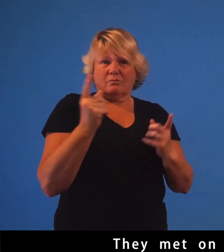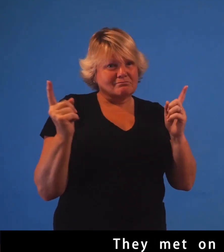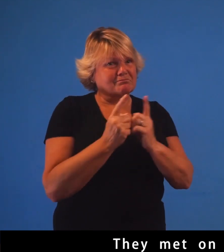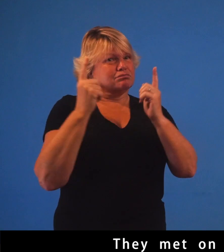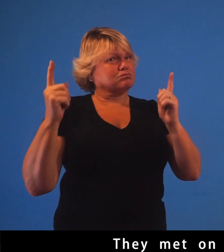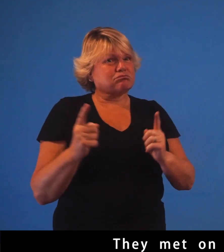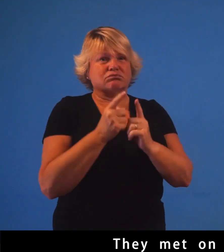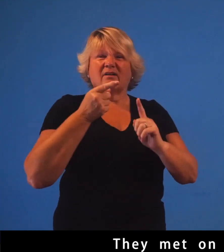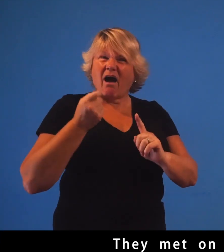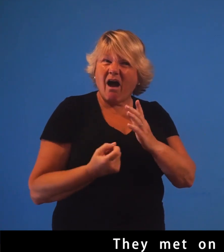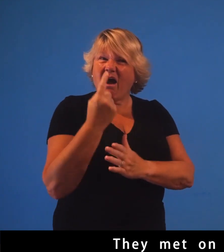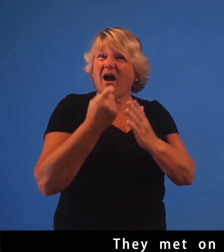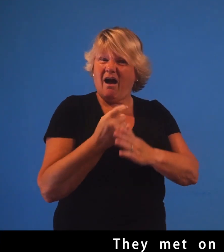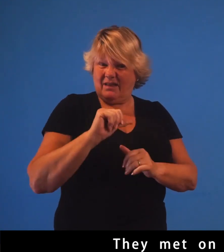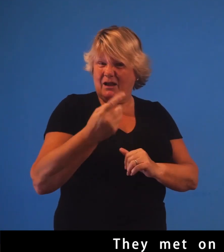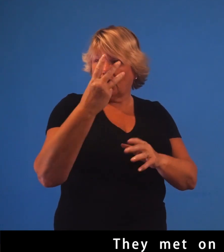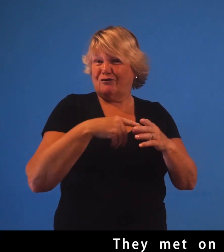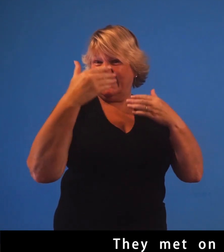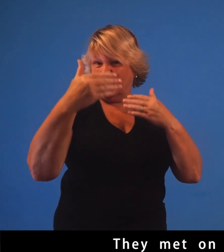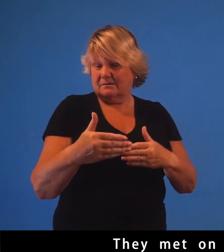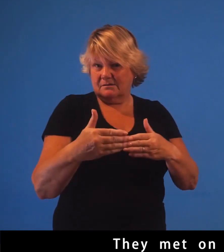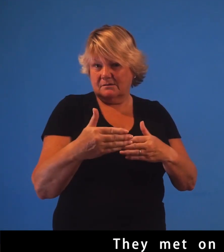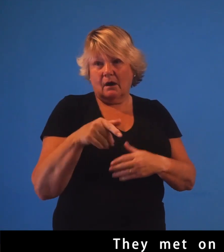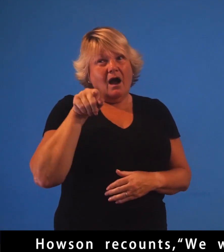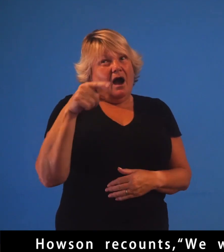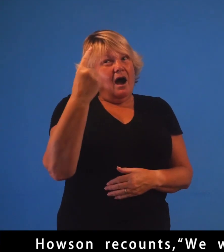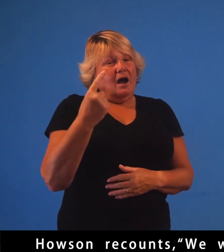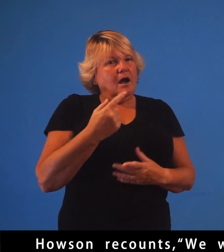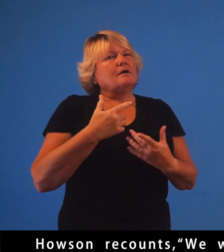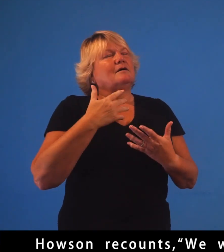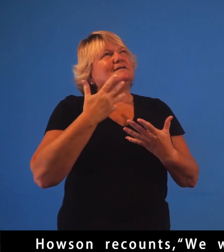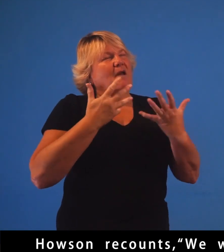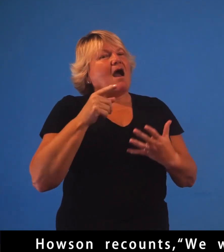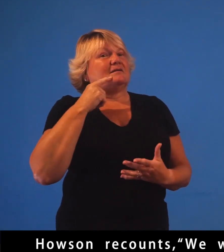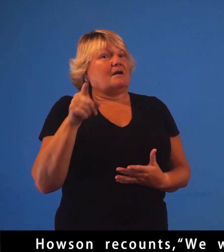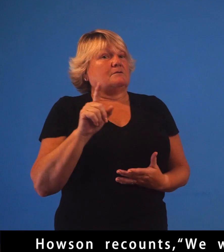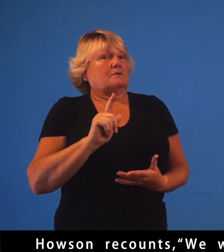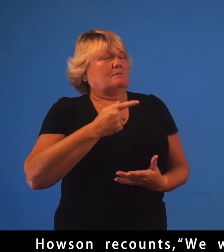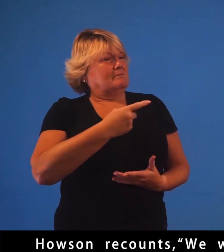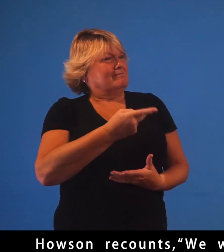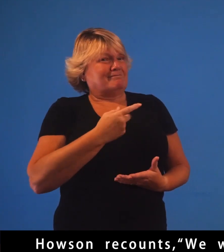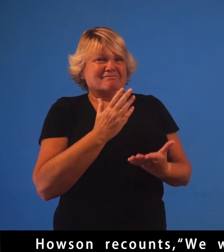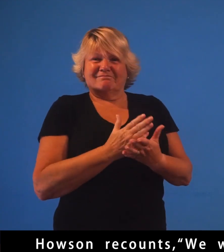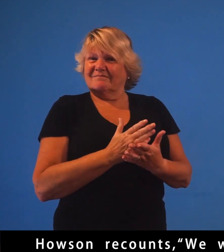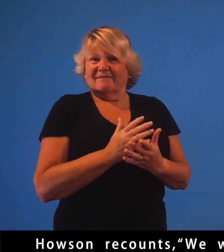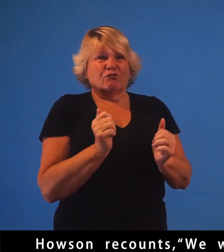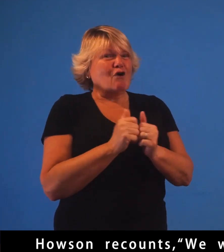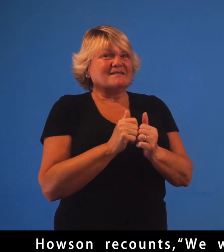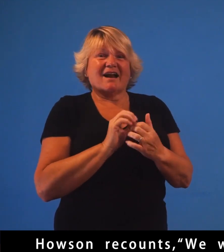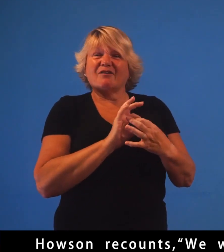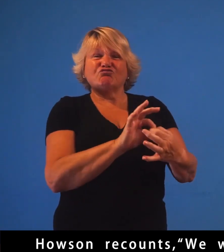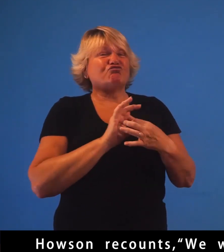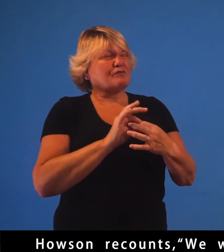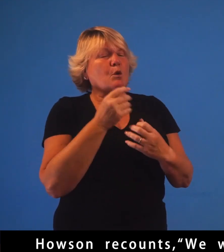They met on various occasions over the next 3 years. Howson recounts, "We were on very friendly terms